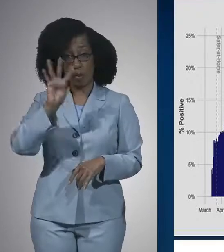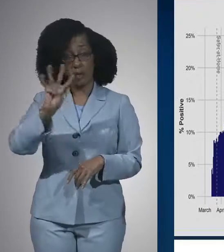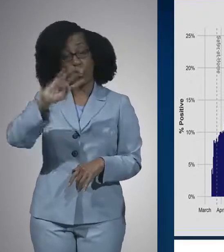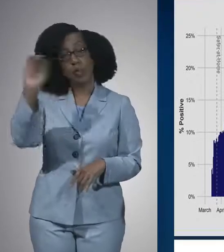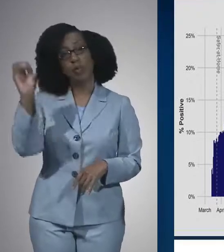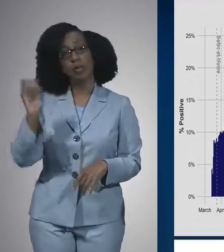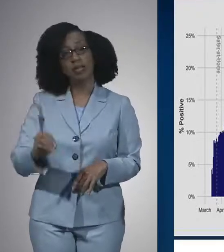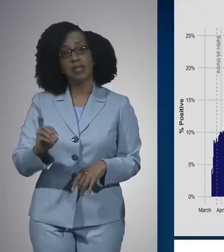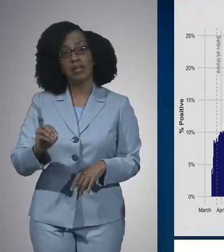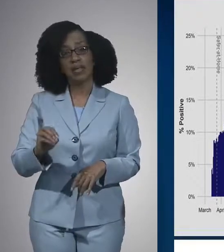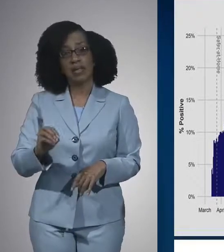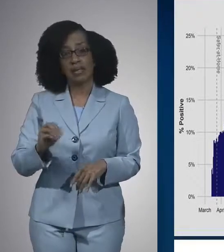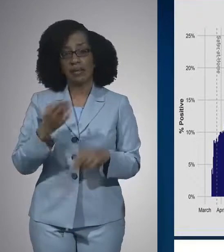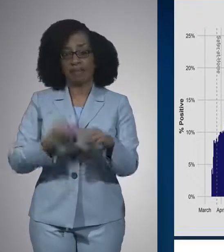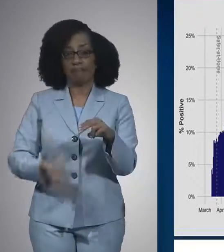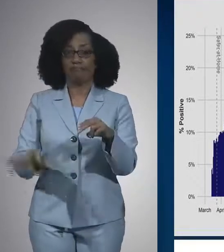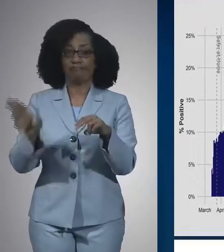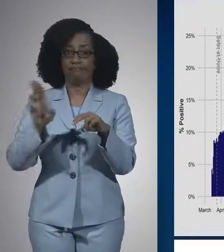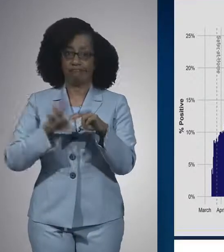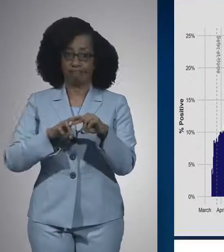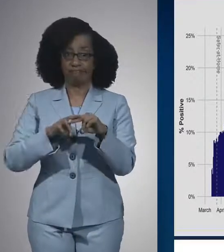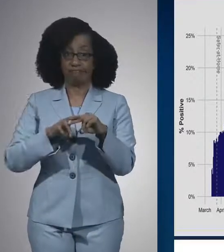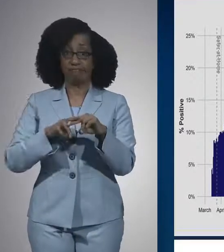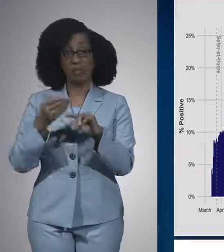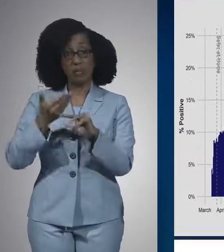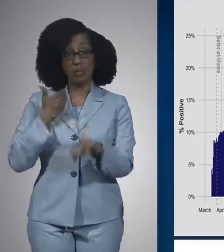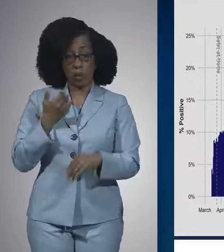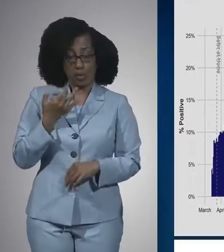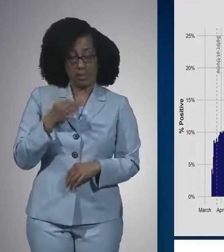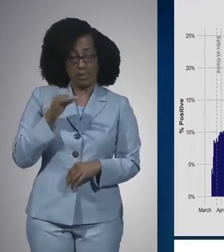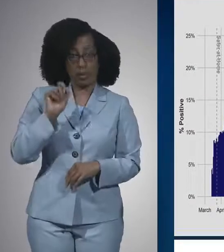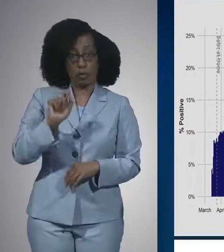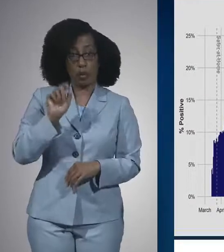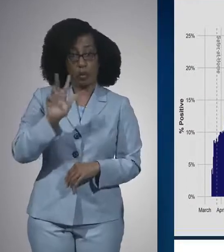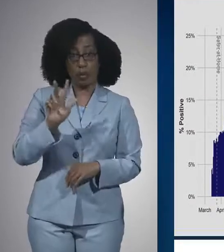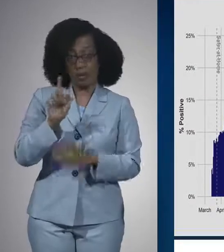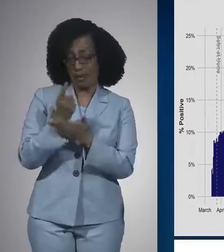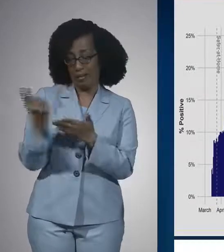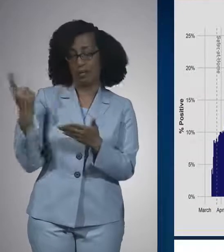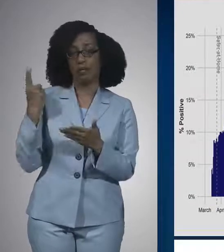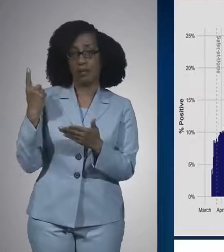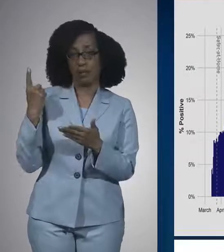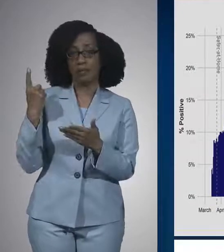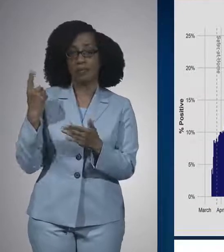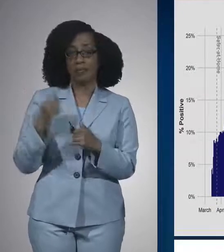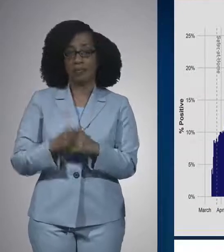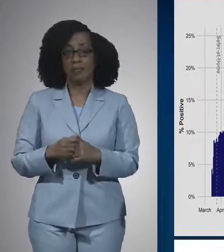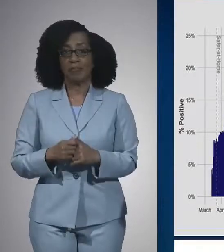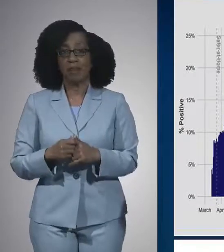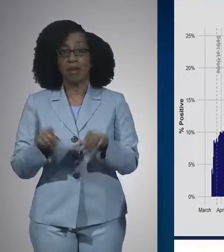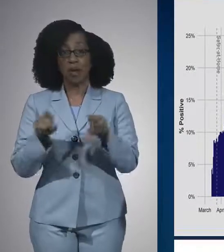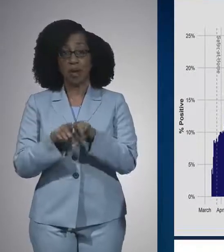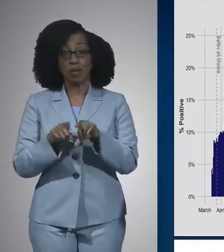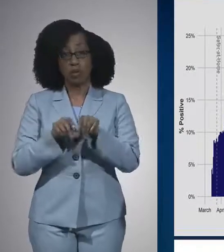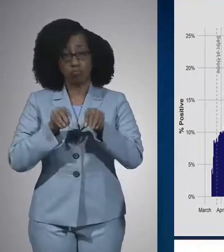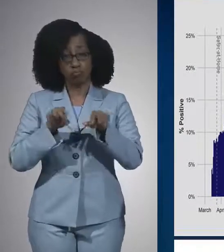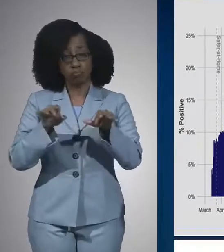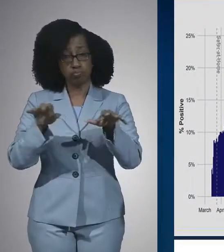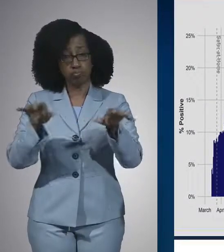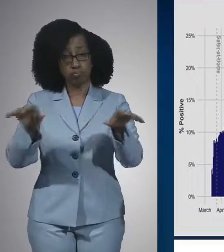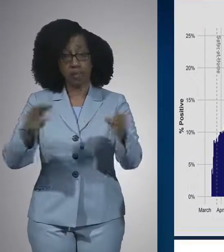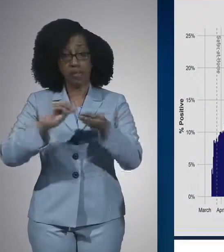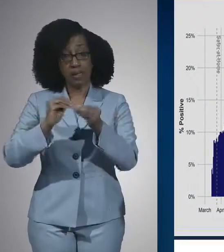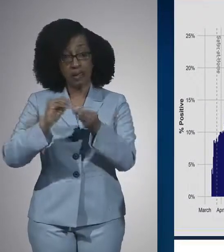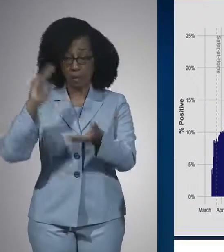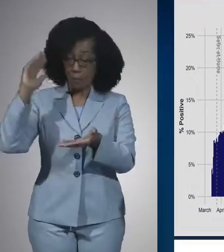23.4%. That's up from 19.3% last week. The effective reproductive number has come